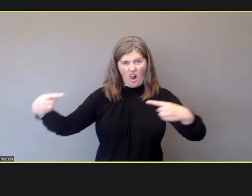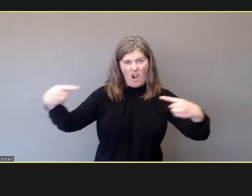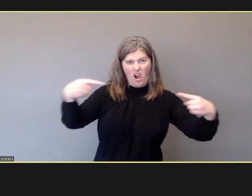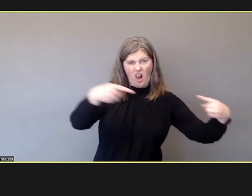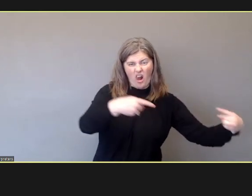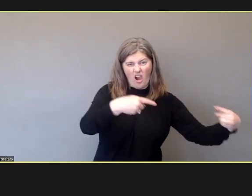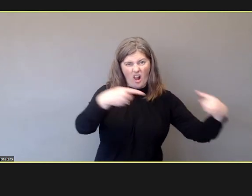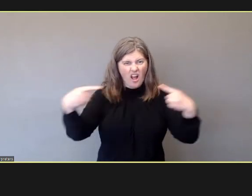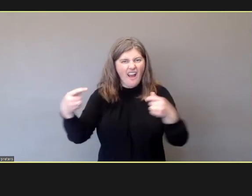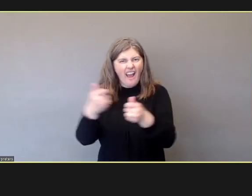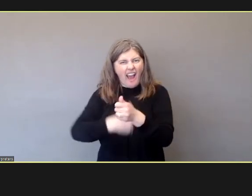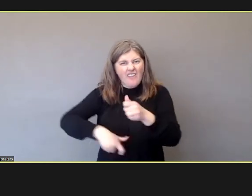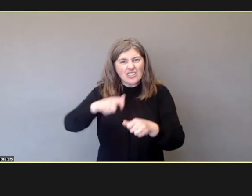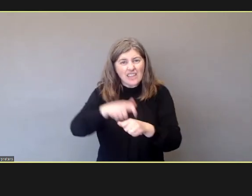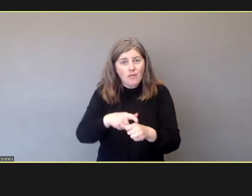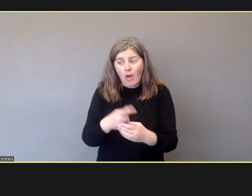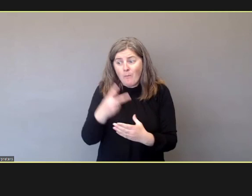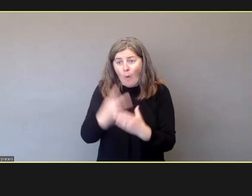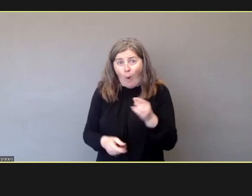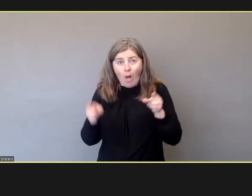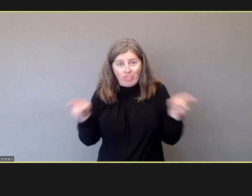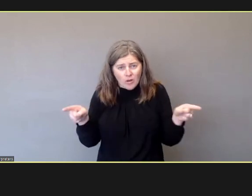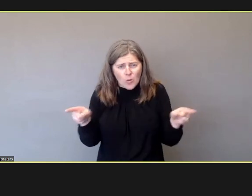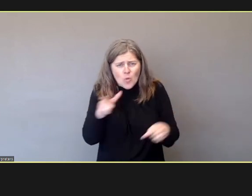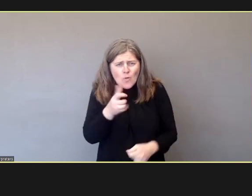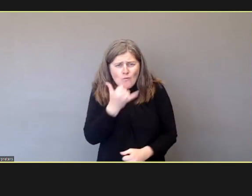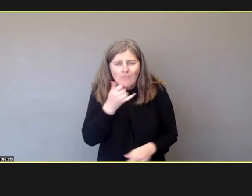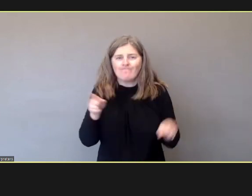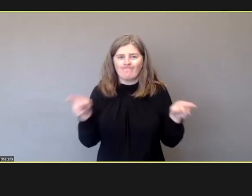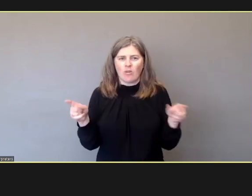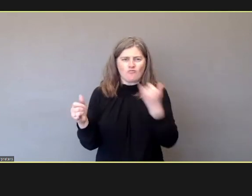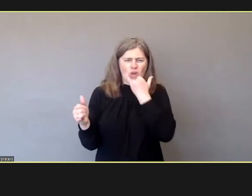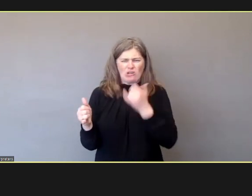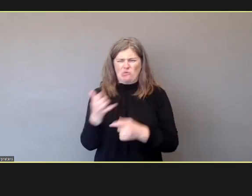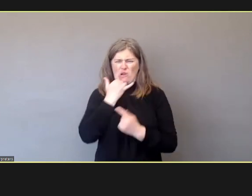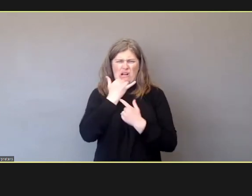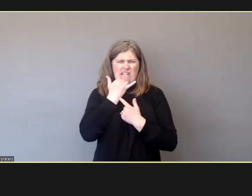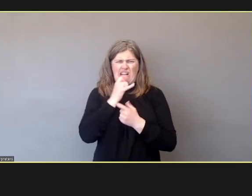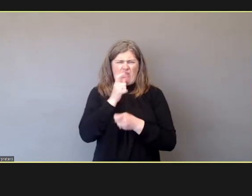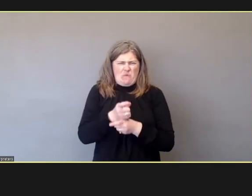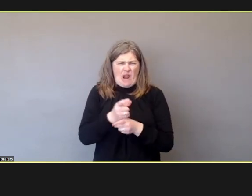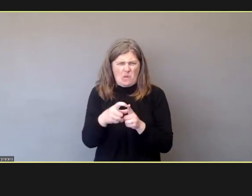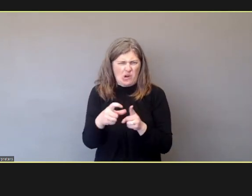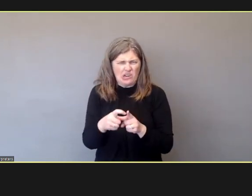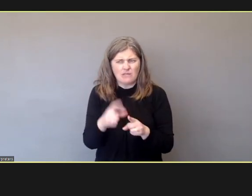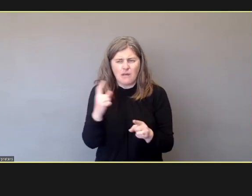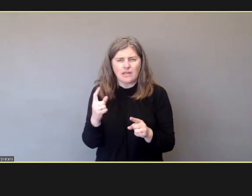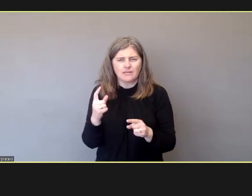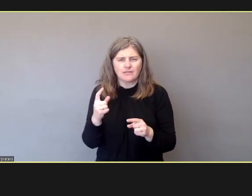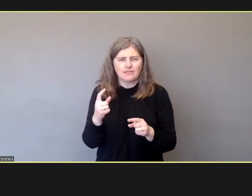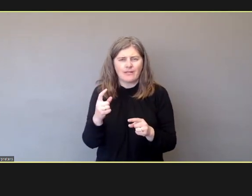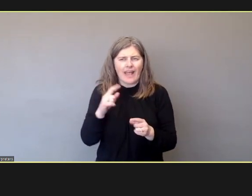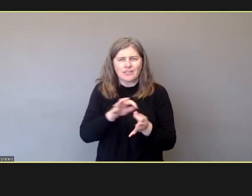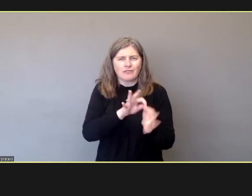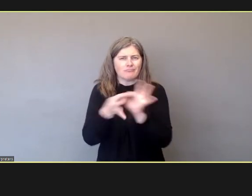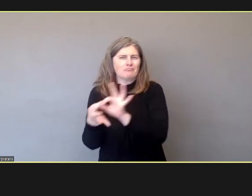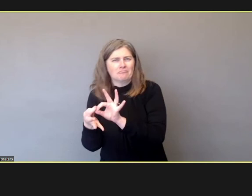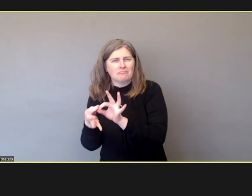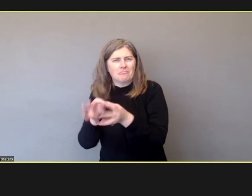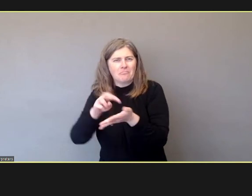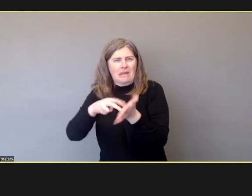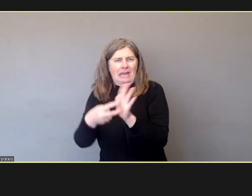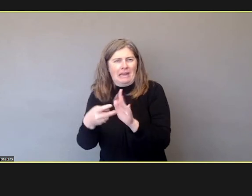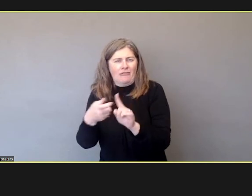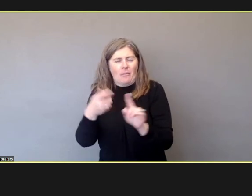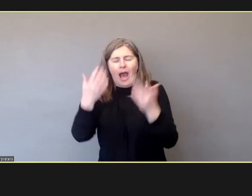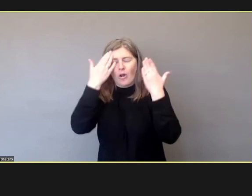every instance, both are wrong. And while wrong is a little harsher of a word, Maybe it's the French translation from the